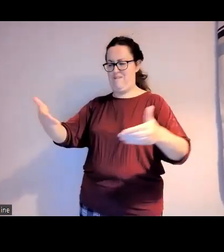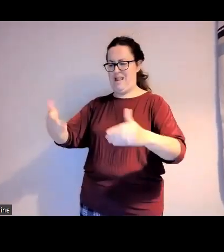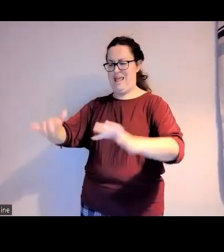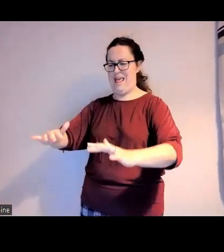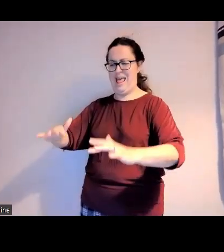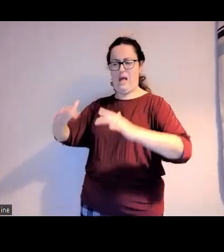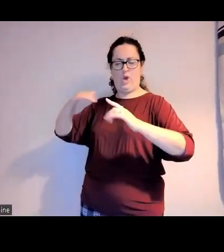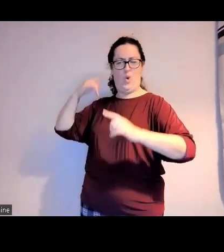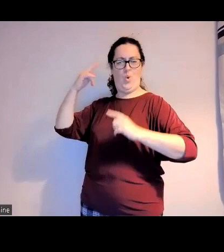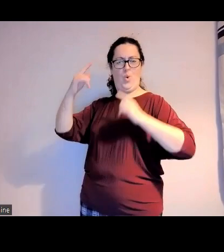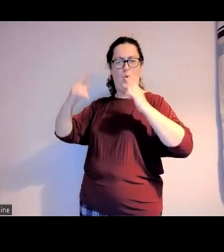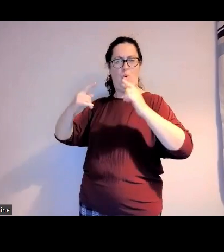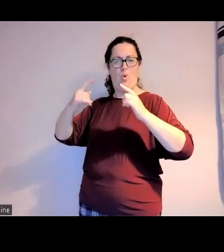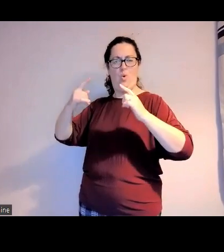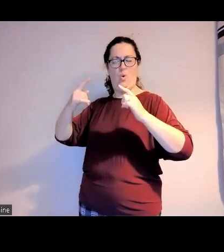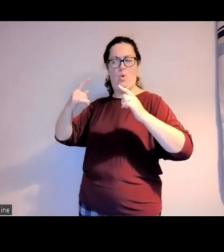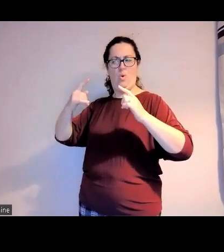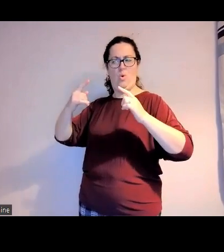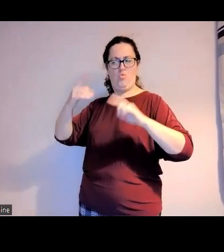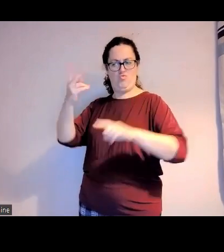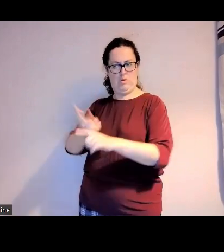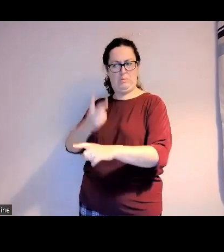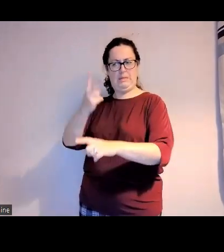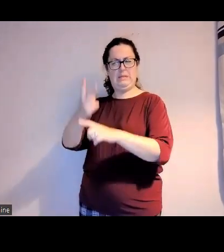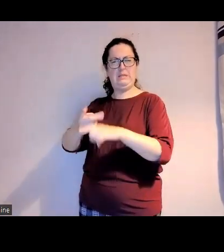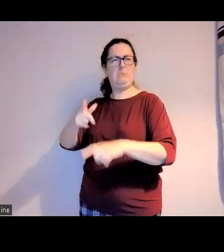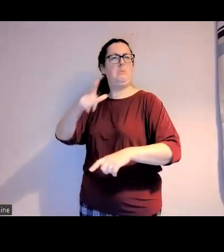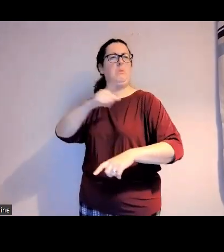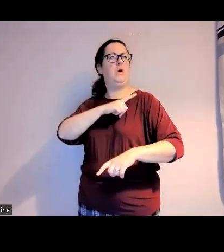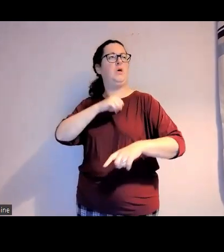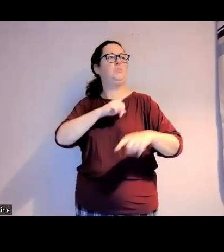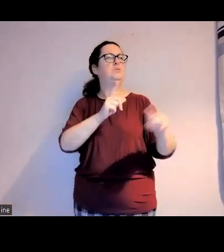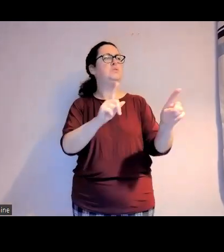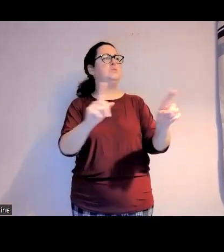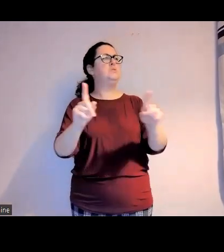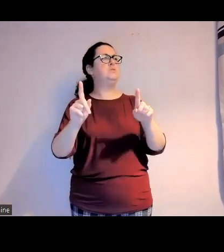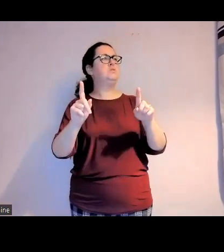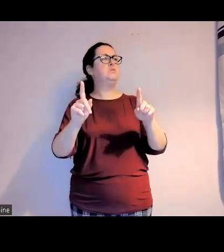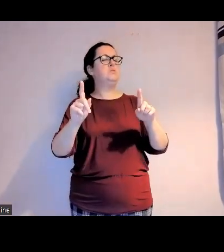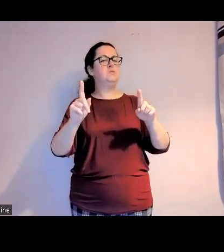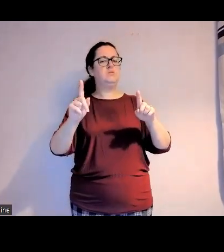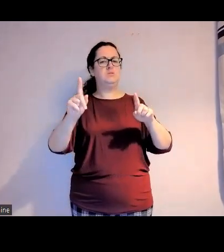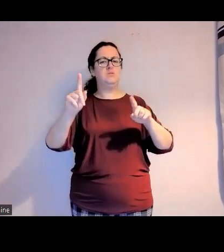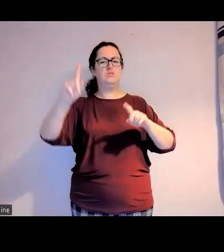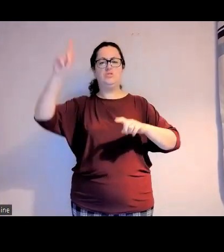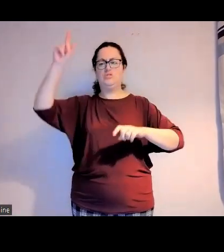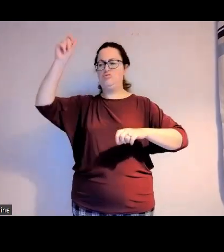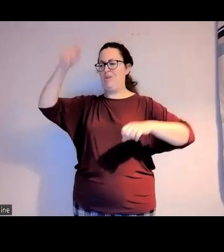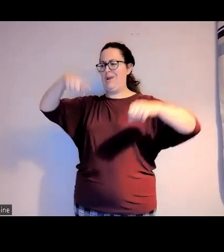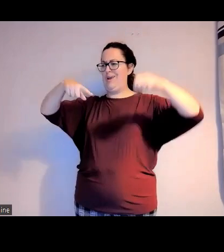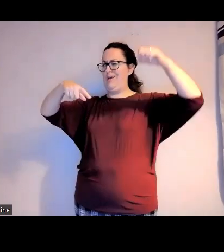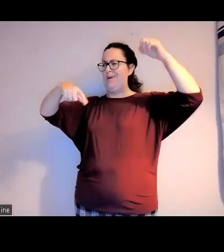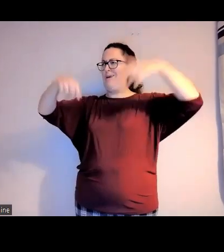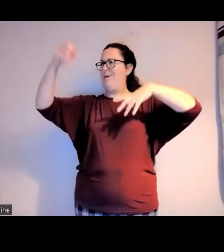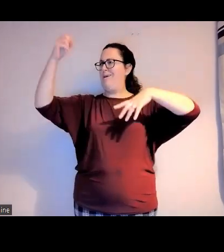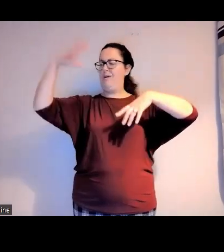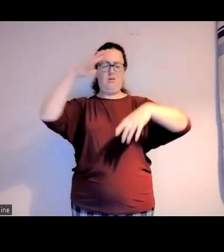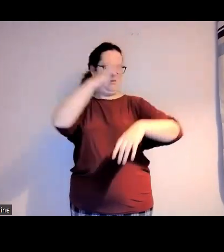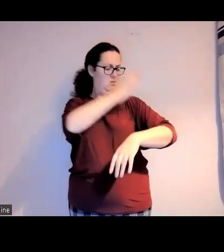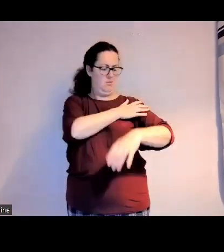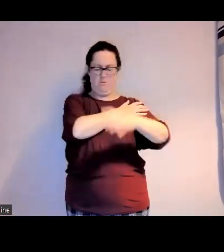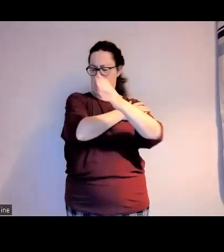real purpose of all this? Are the rainbow drops splashing on us the